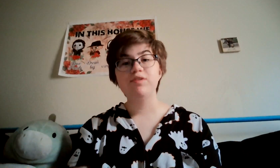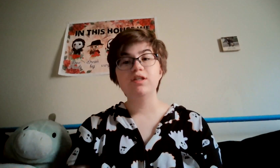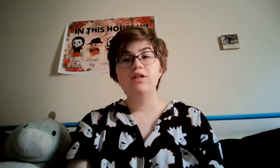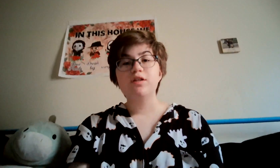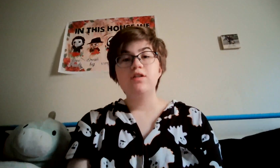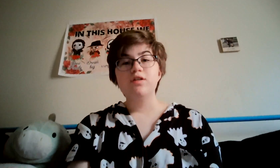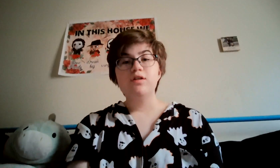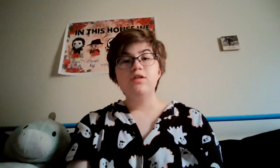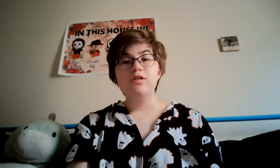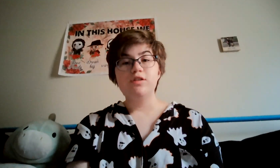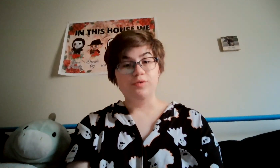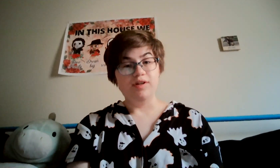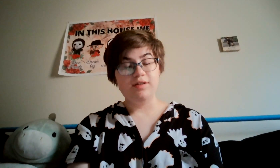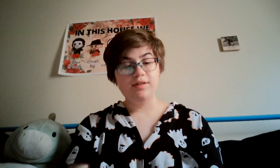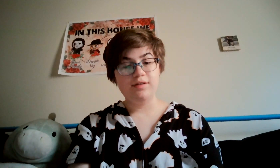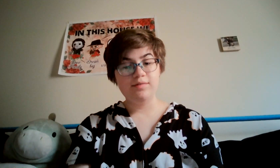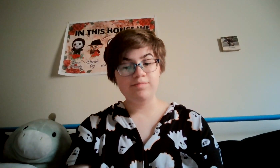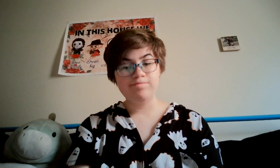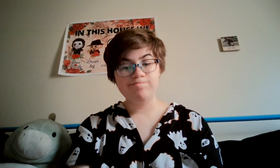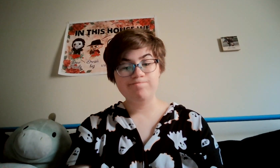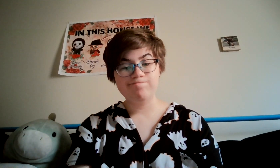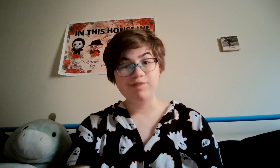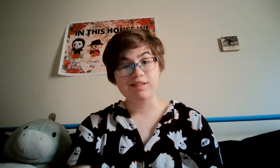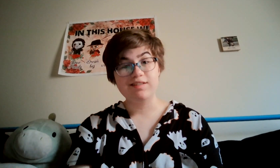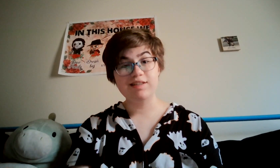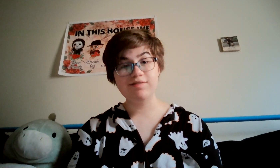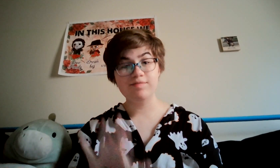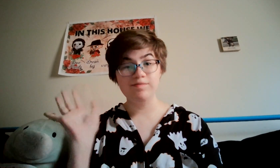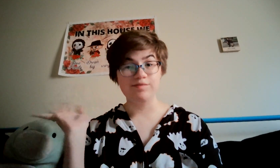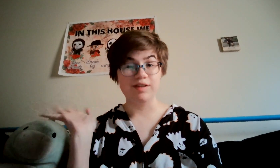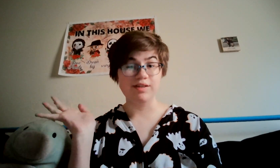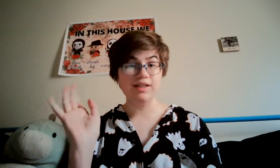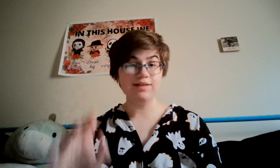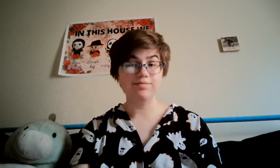kind of it. So, stay safe. Have a good day.